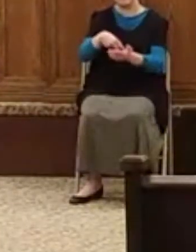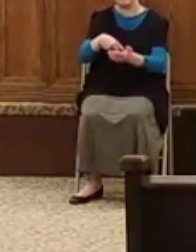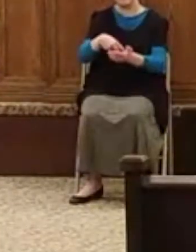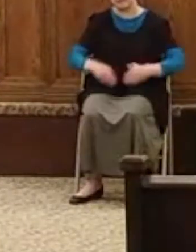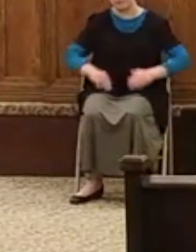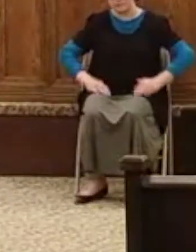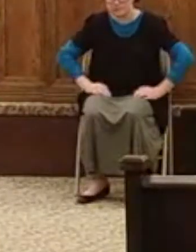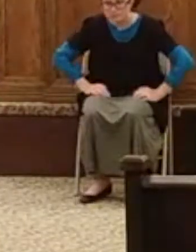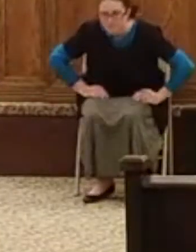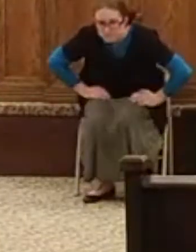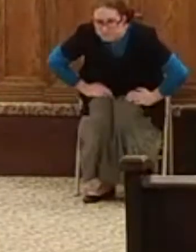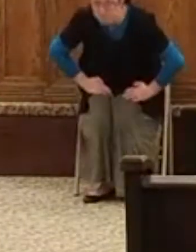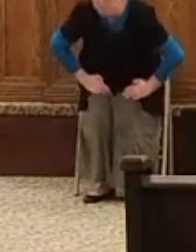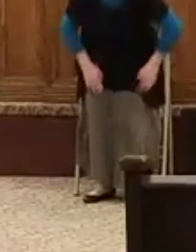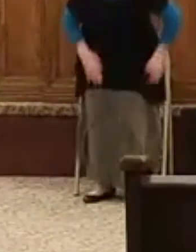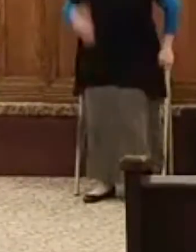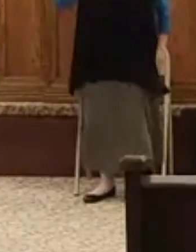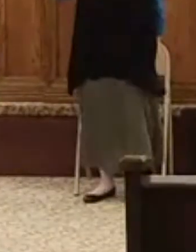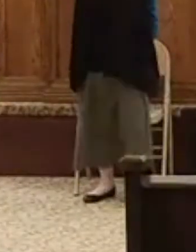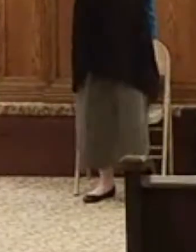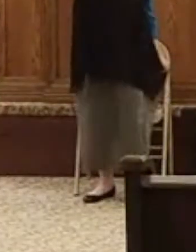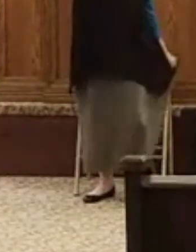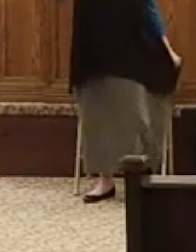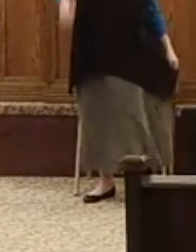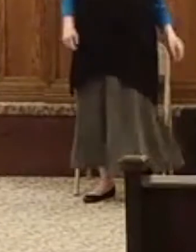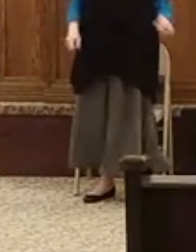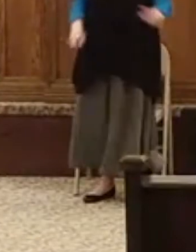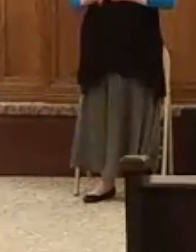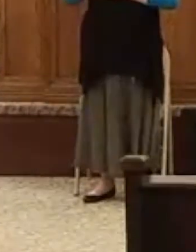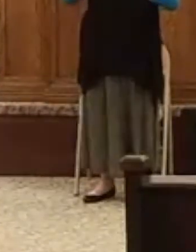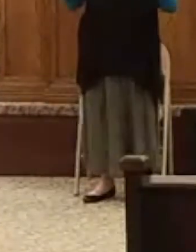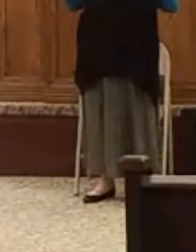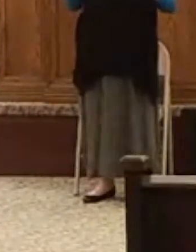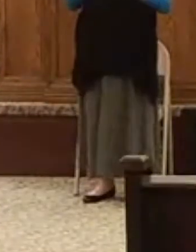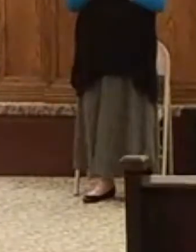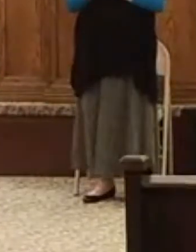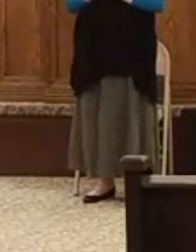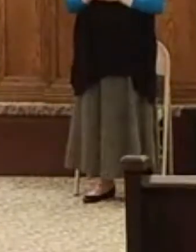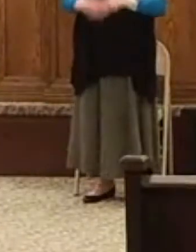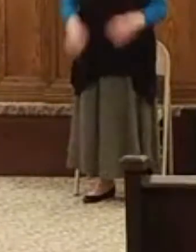stand to our feet? I know this is a little bit different tonight.